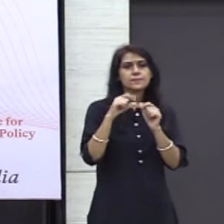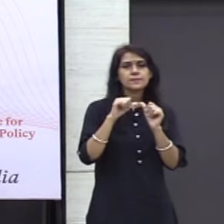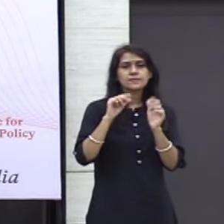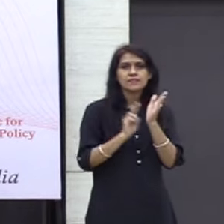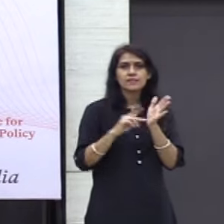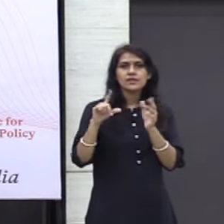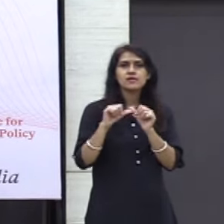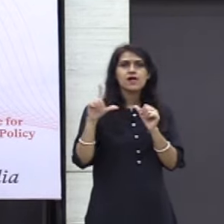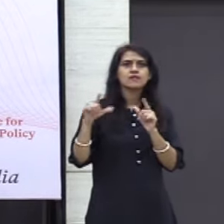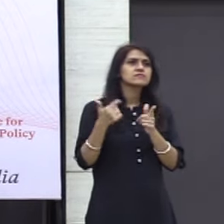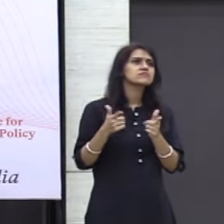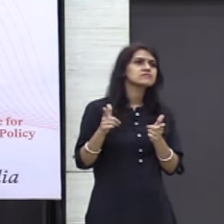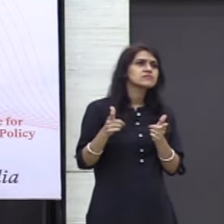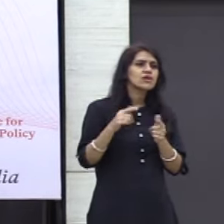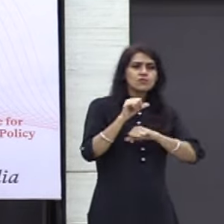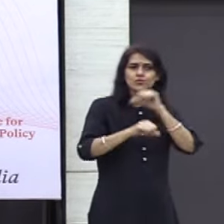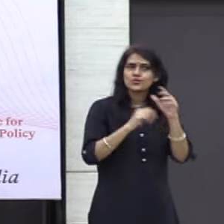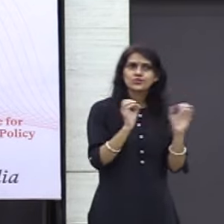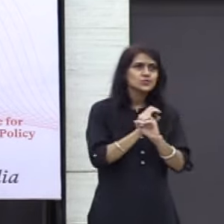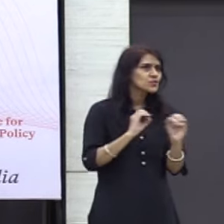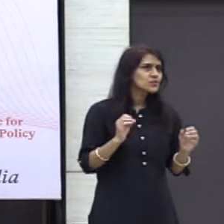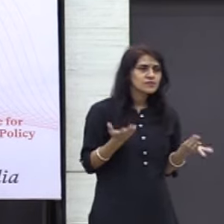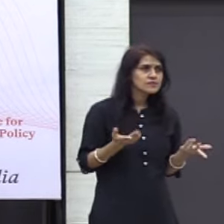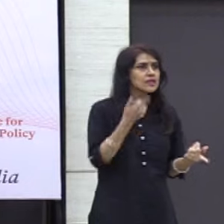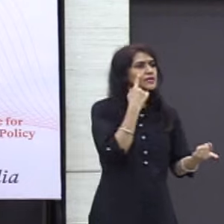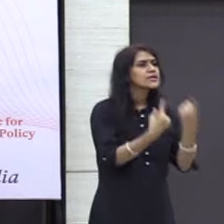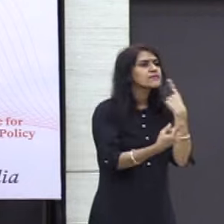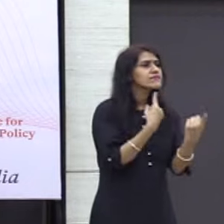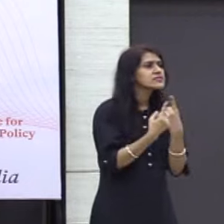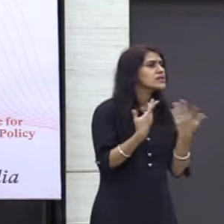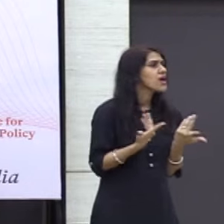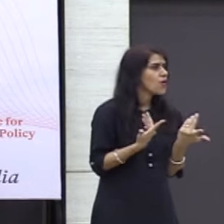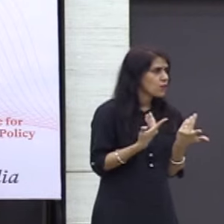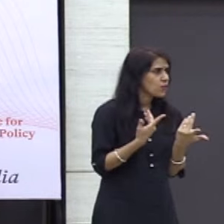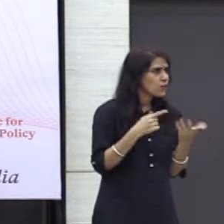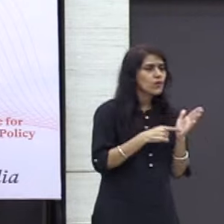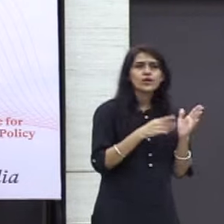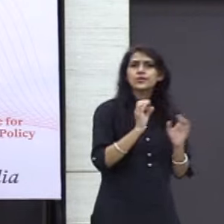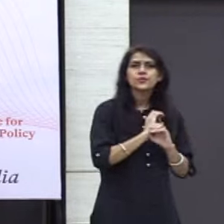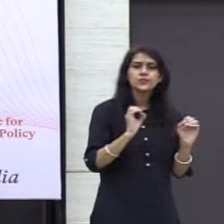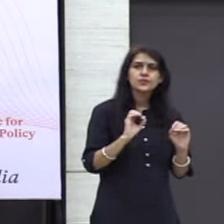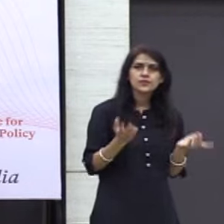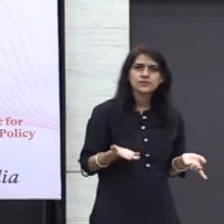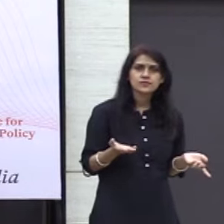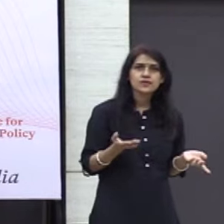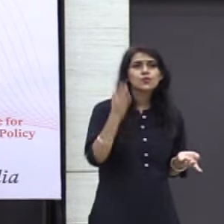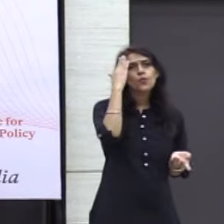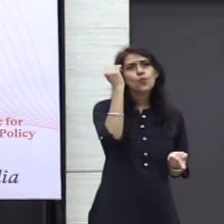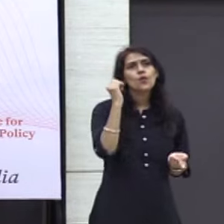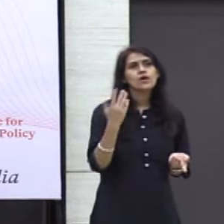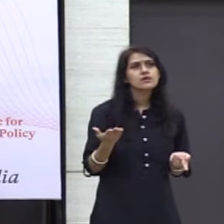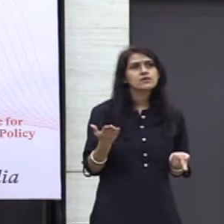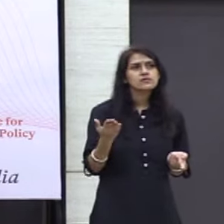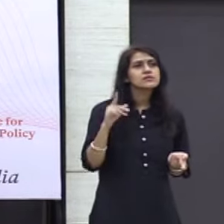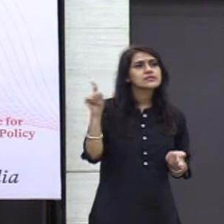Because there is no procedure on the basis of which you do an investigation. None whatsoever. Why? Because they say